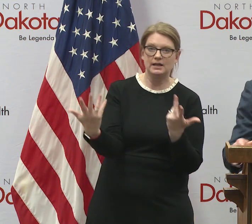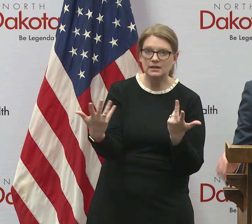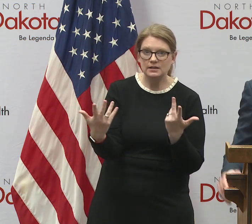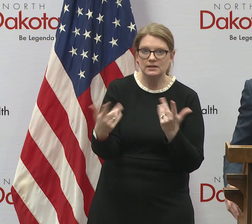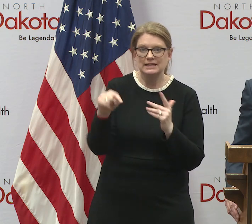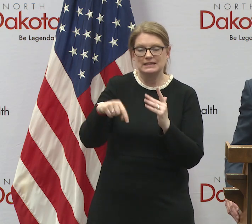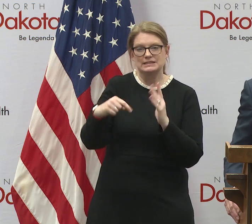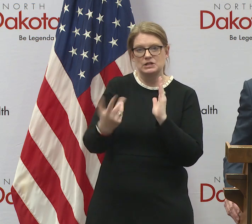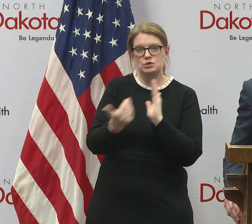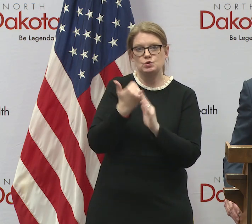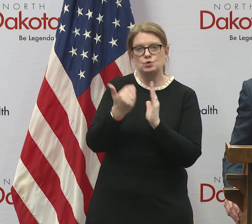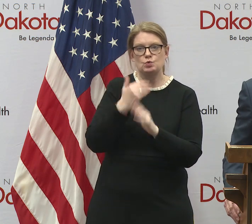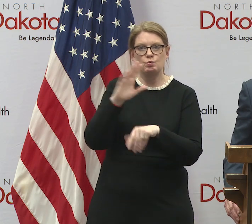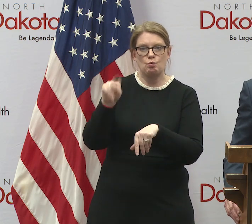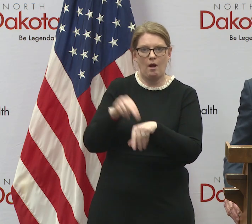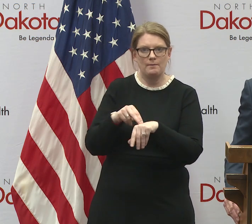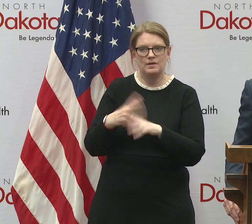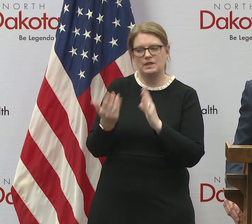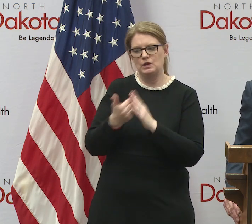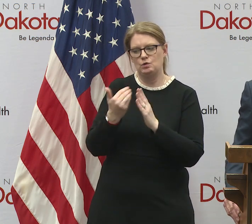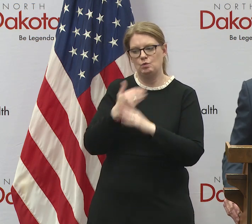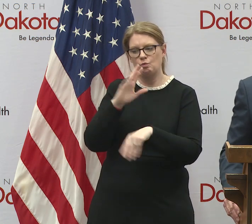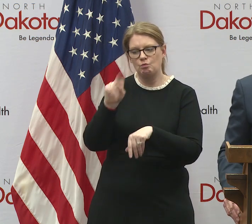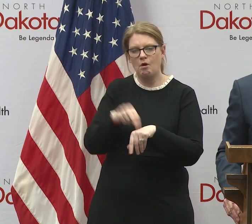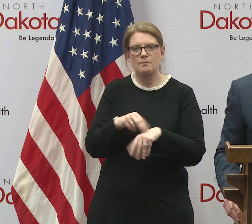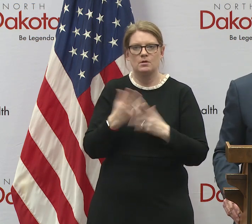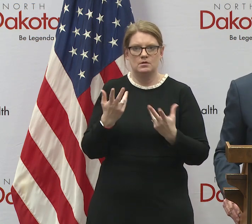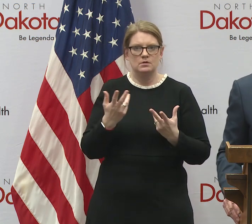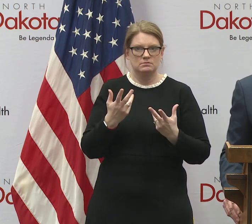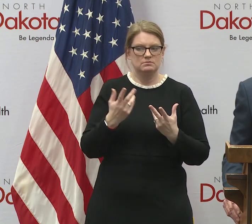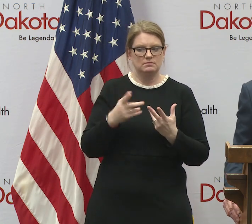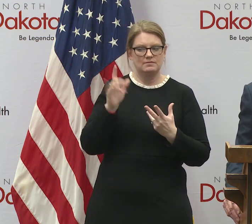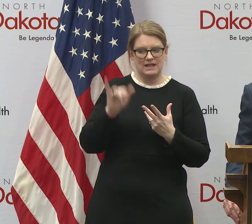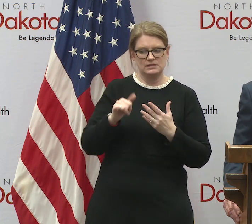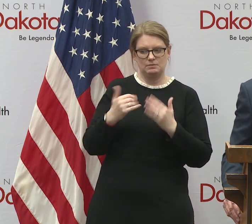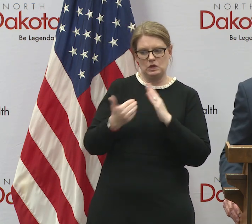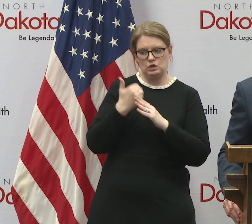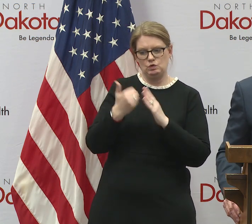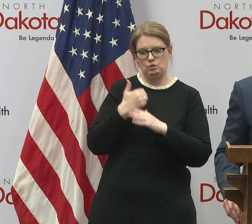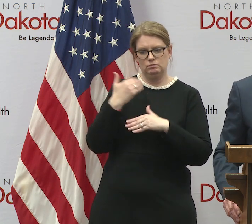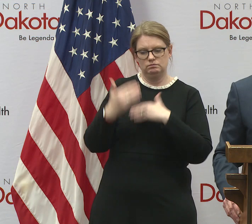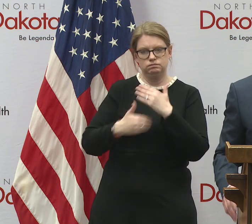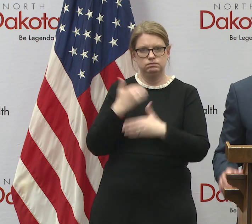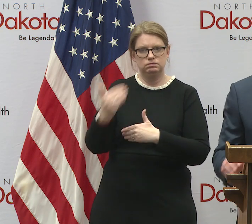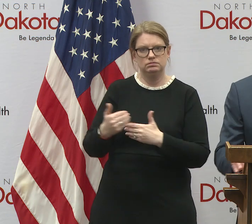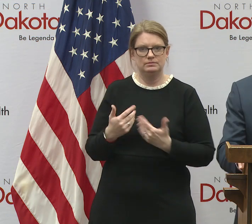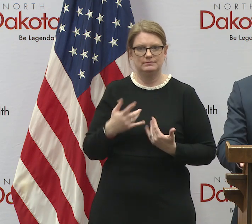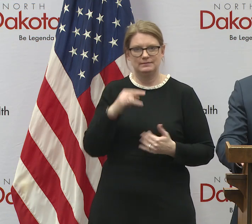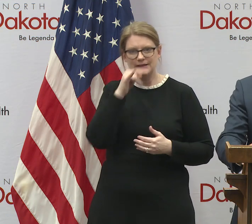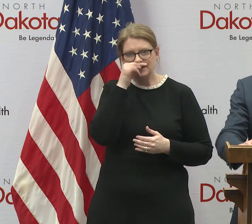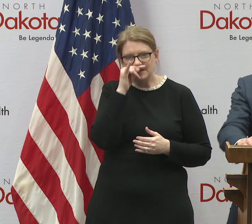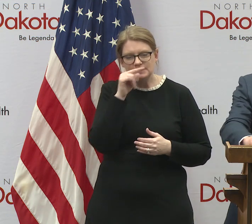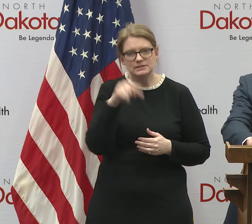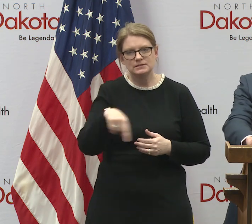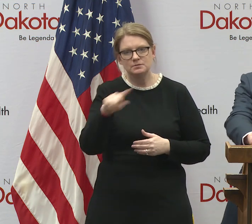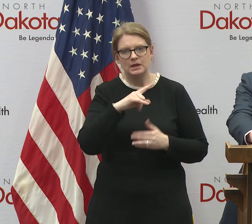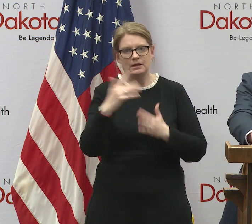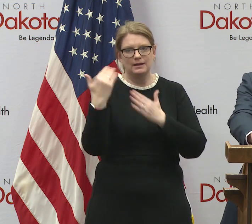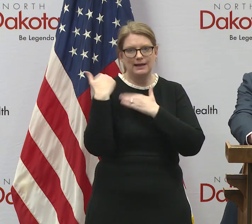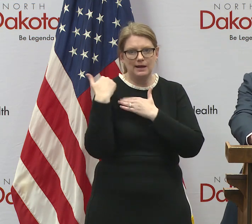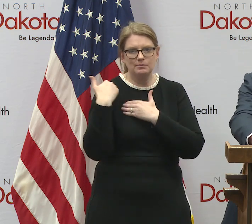in a new normal, and the new normal is going to include the following routines, and kids are being held accountable for the whether